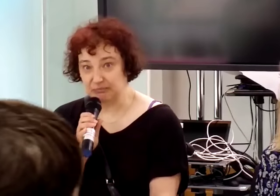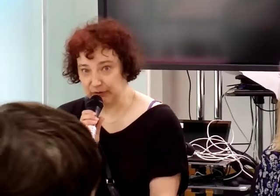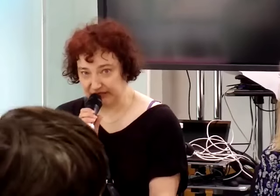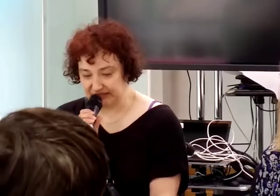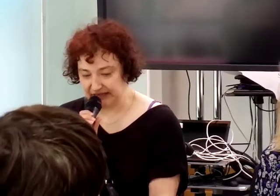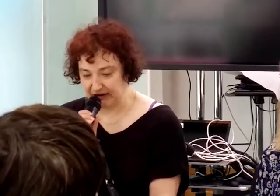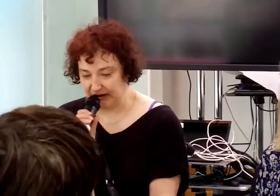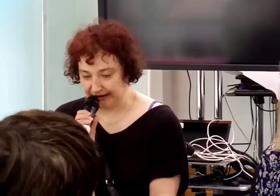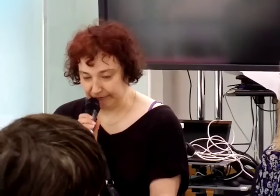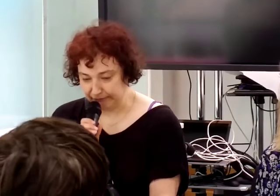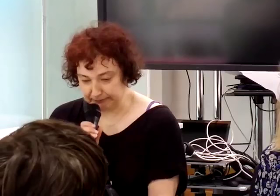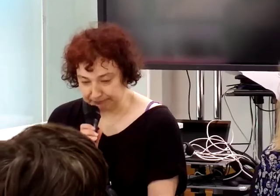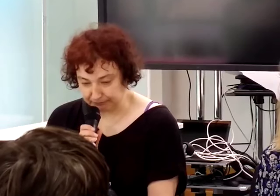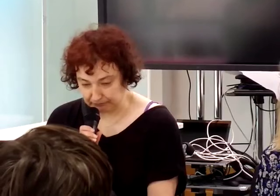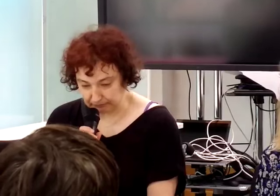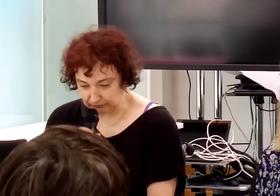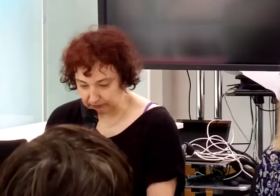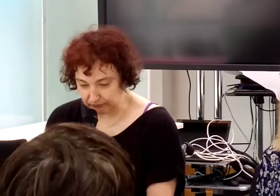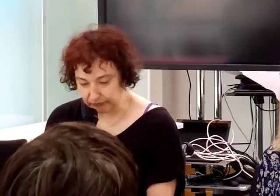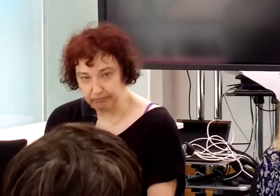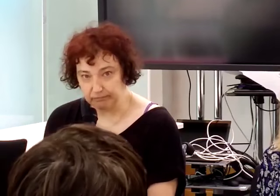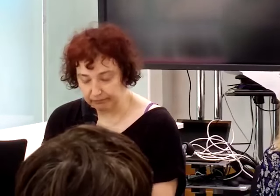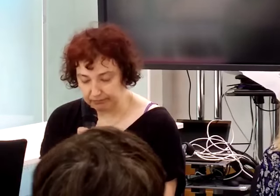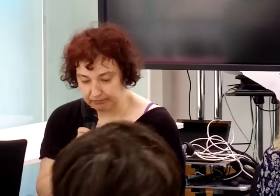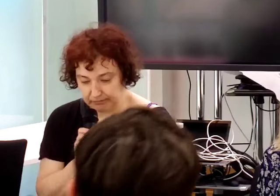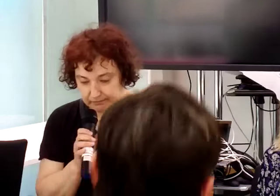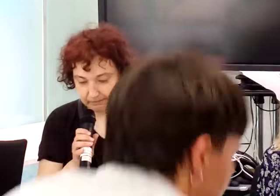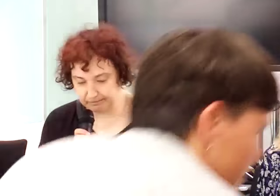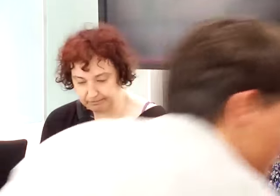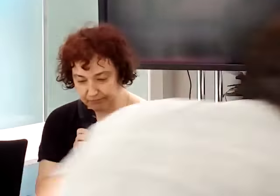at various points in our life.